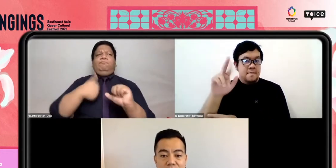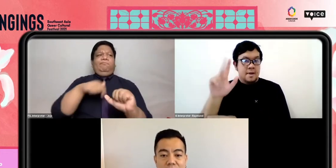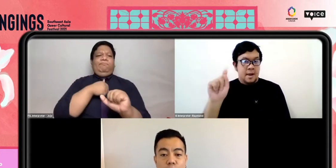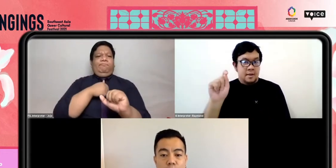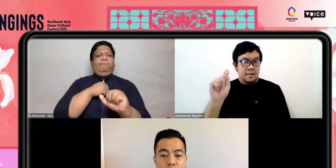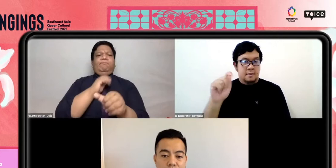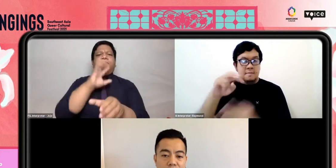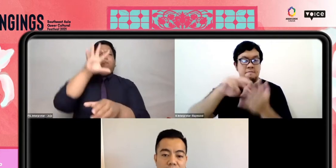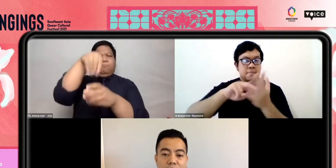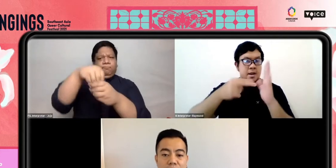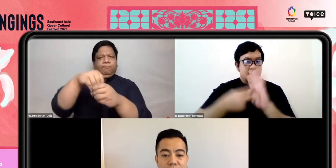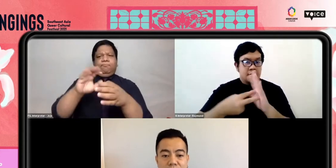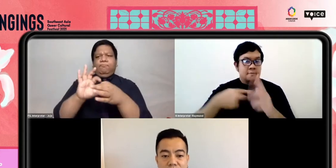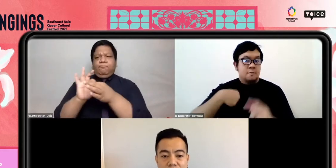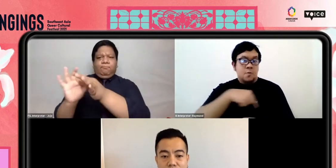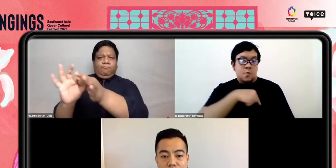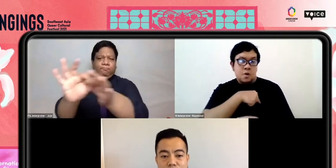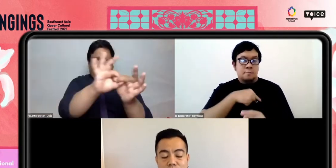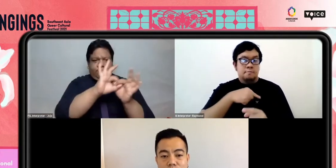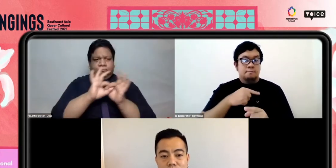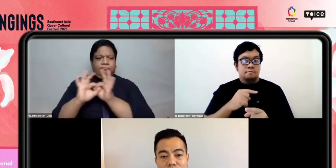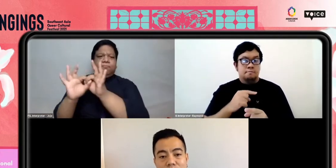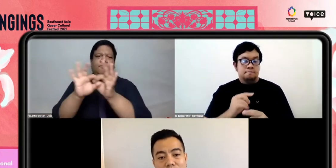interconnected in one way or another.